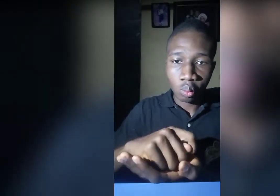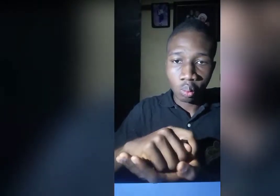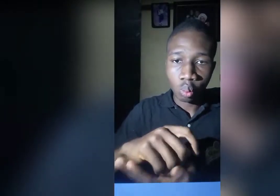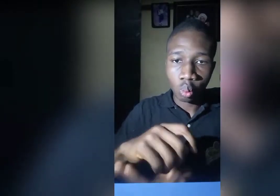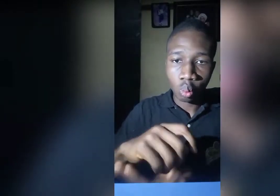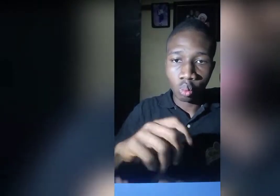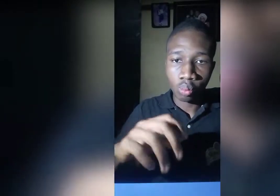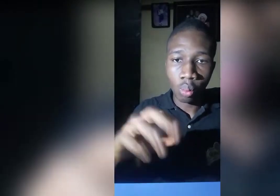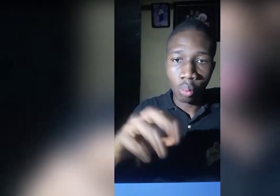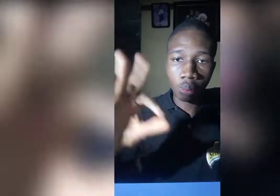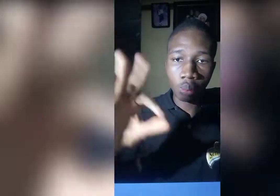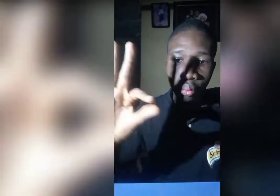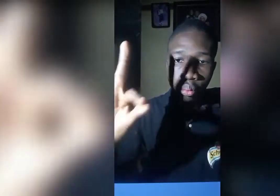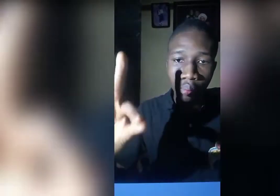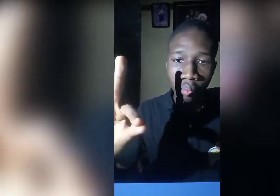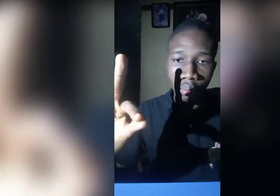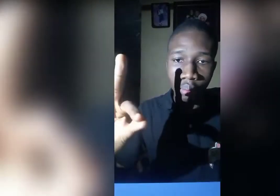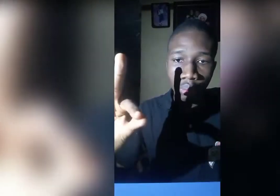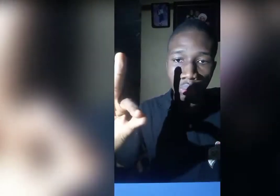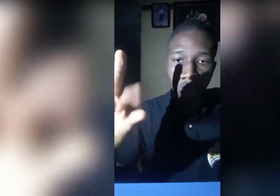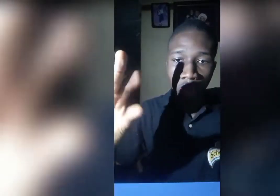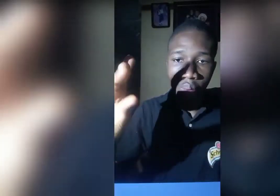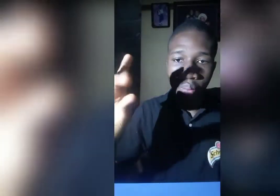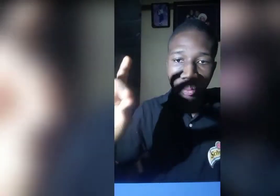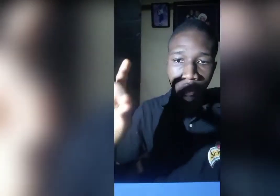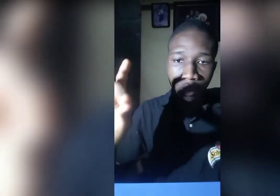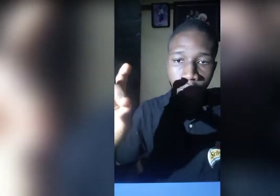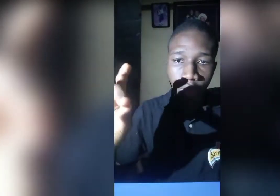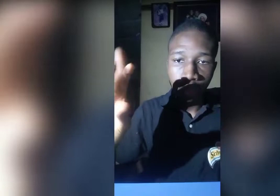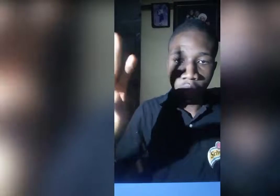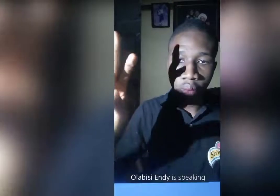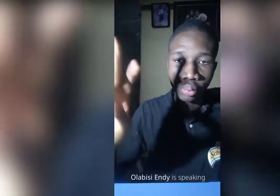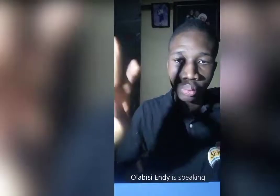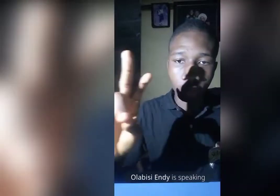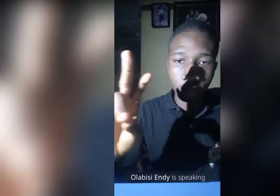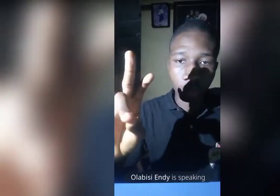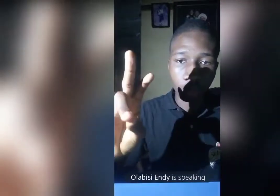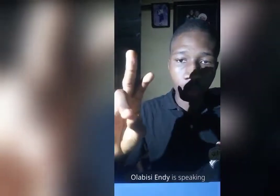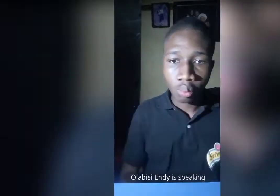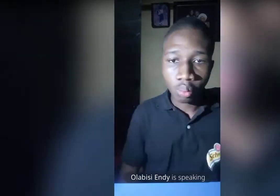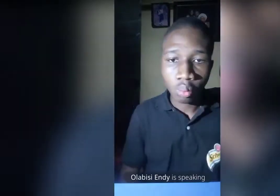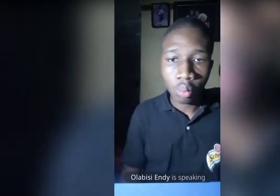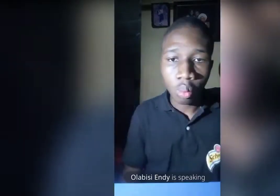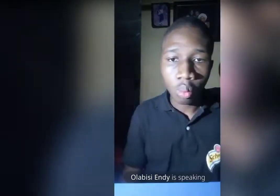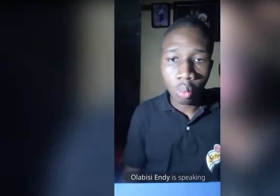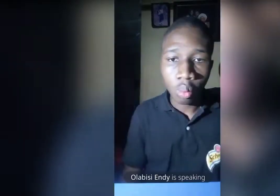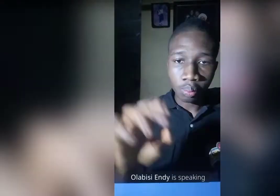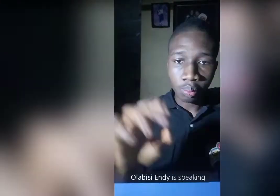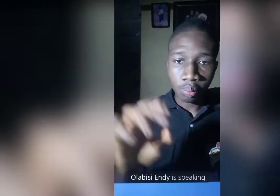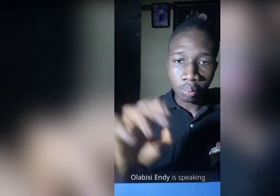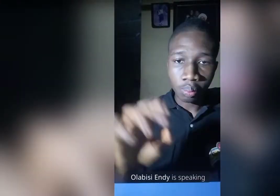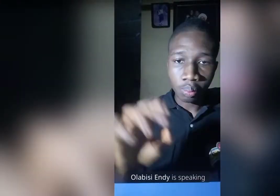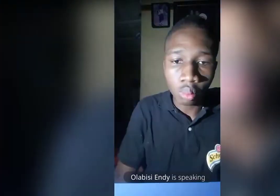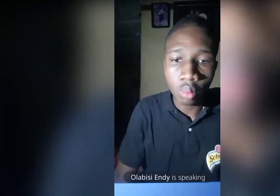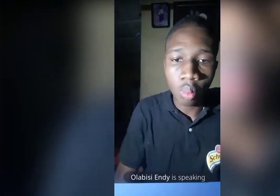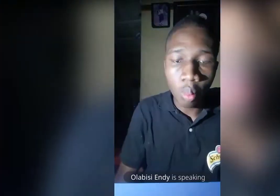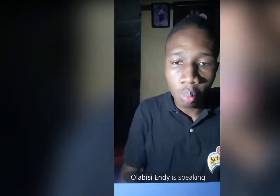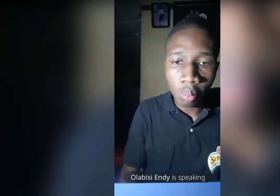Thank you very much. I love that, Charles. You have really proven to us that you are a vibrant student of this